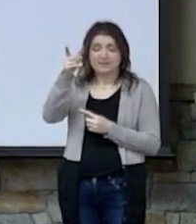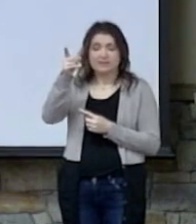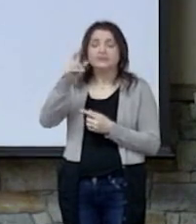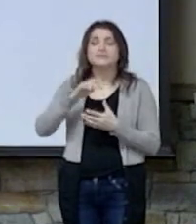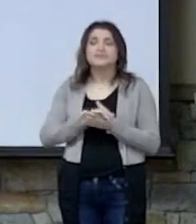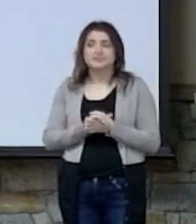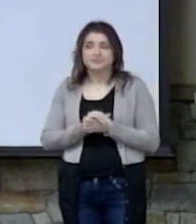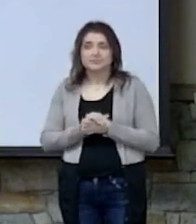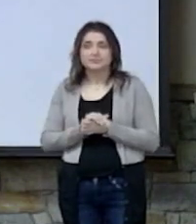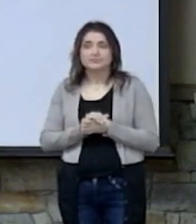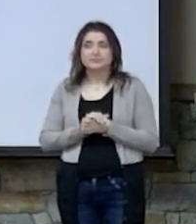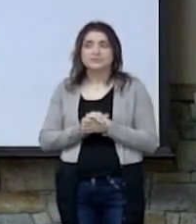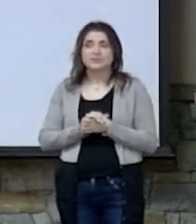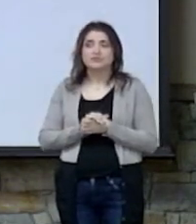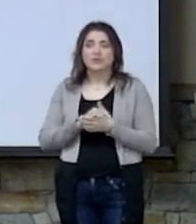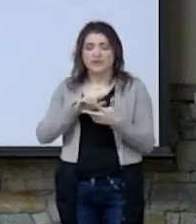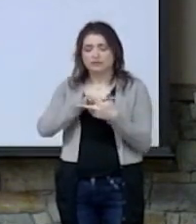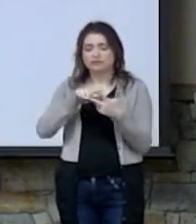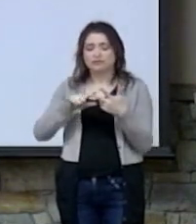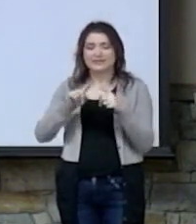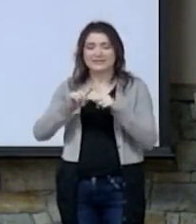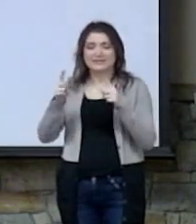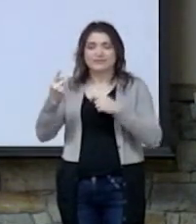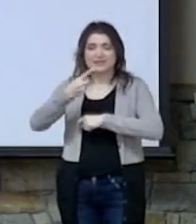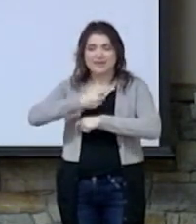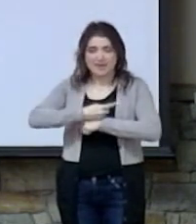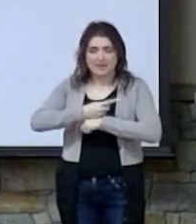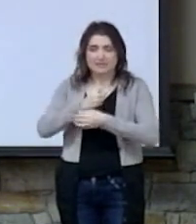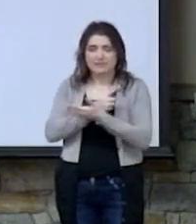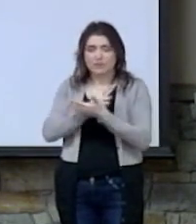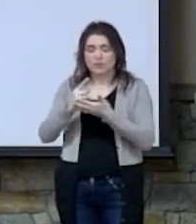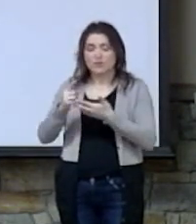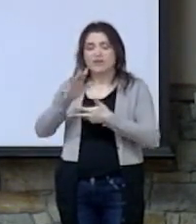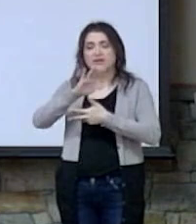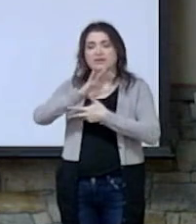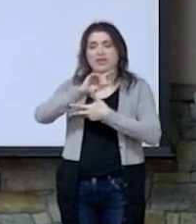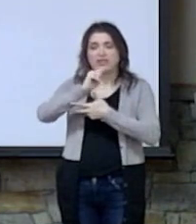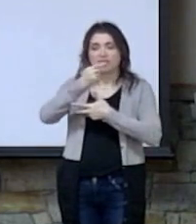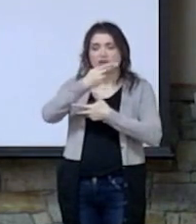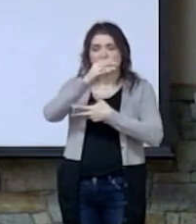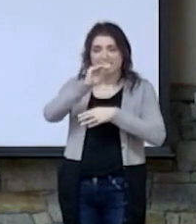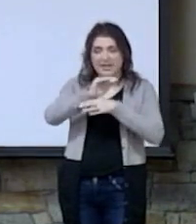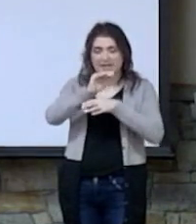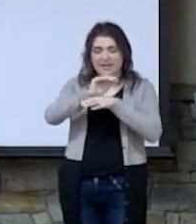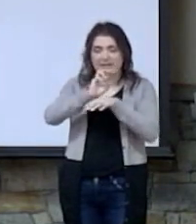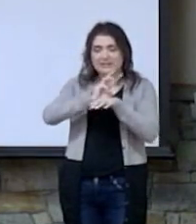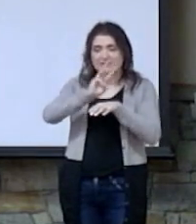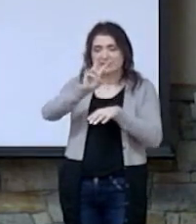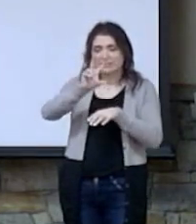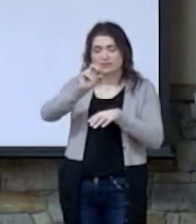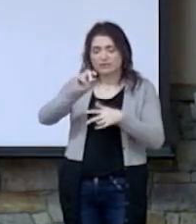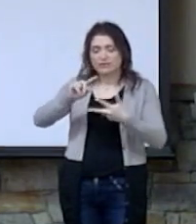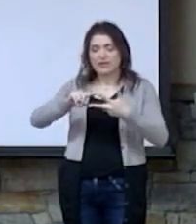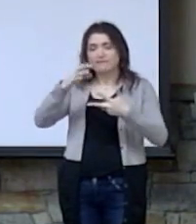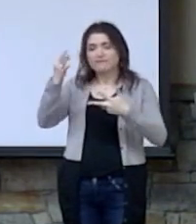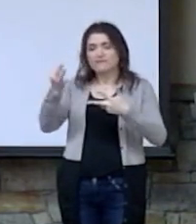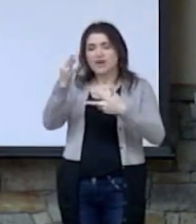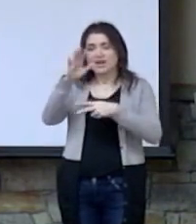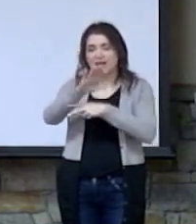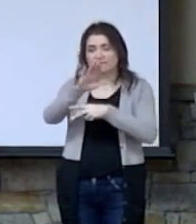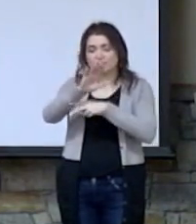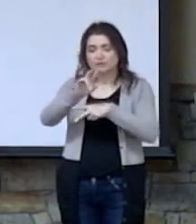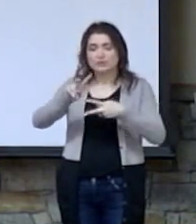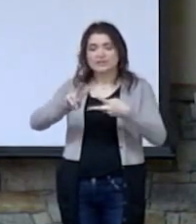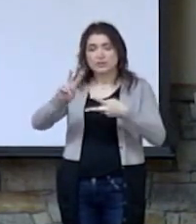foyer. So there's 3 different days of the week. There's going to be a group that meets on Thursday nights at 6:30, Friday afternoons at 2, and then